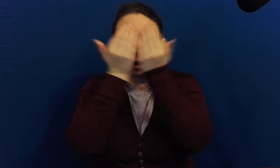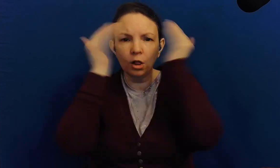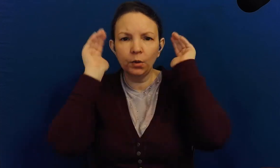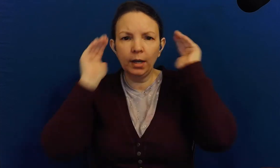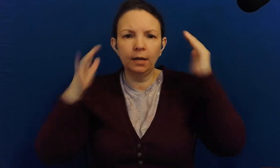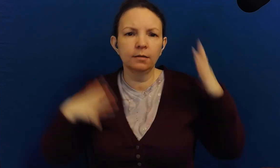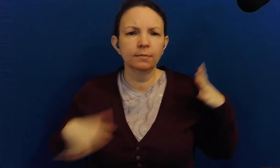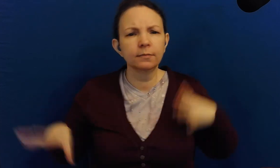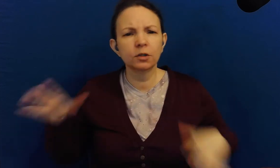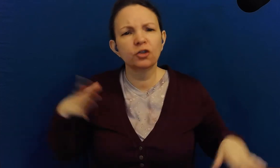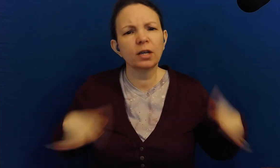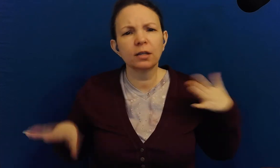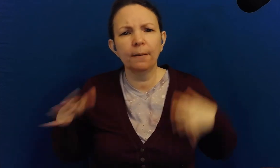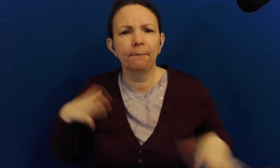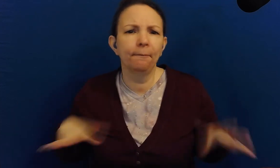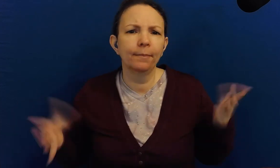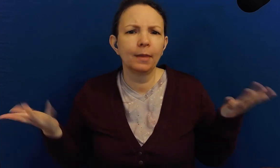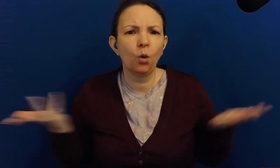Halloween, dressed up. What?